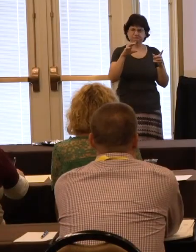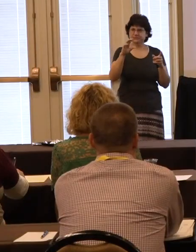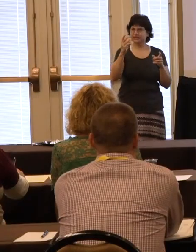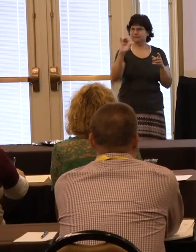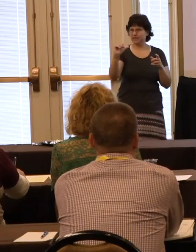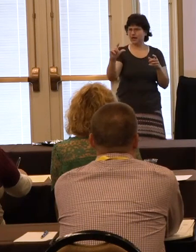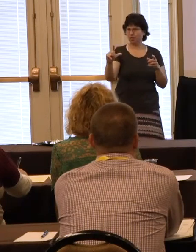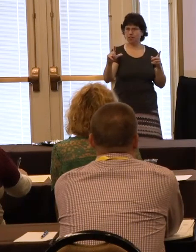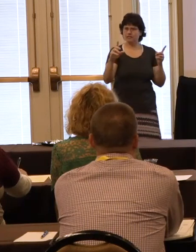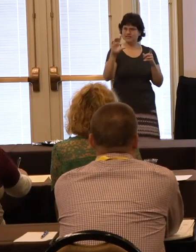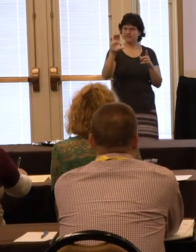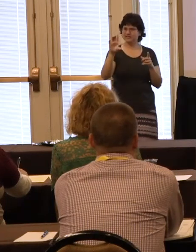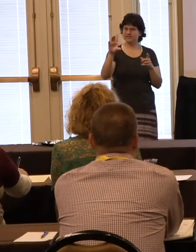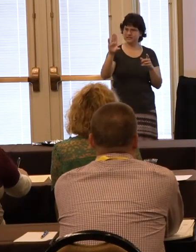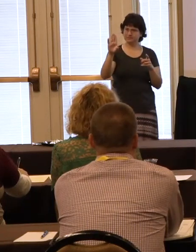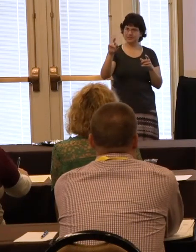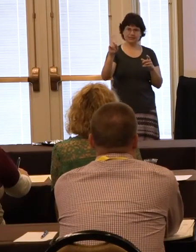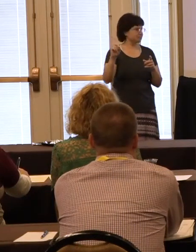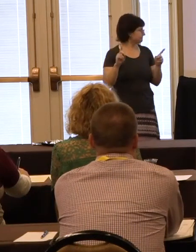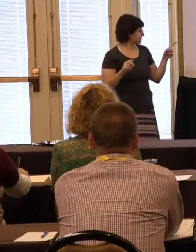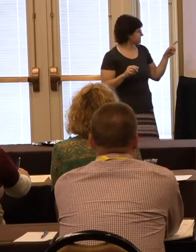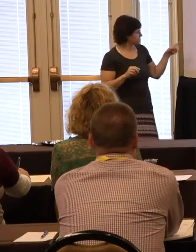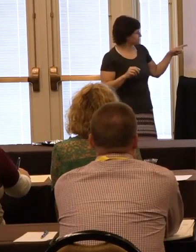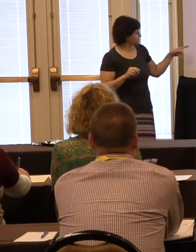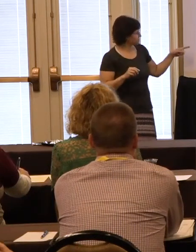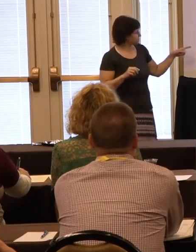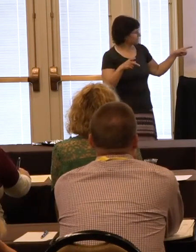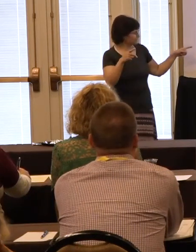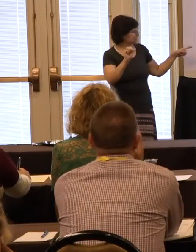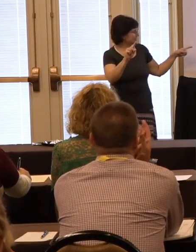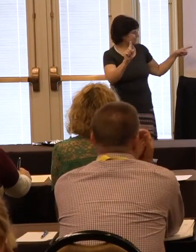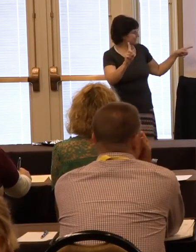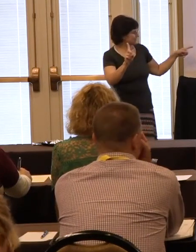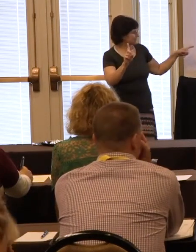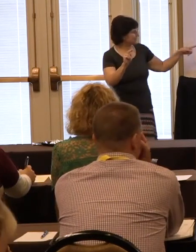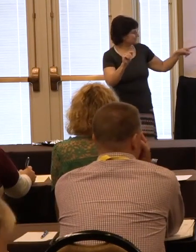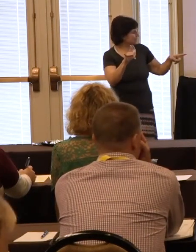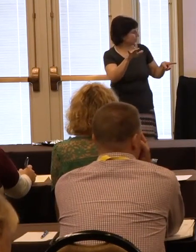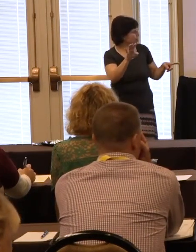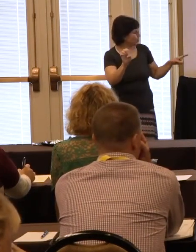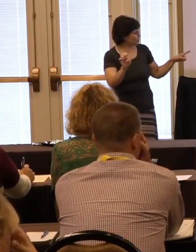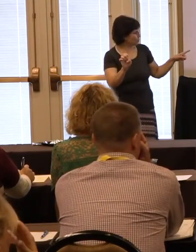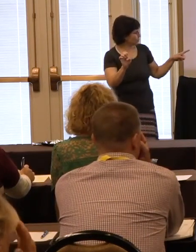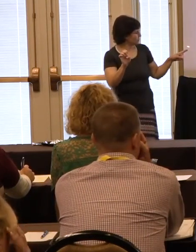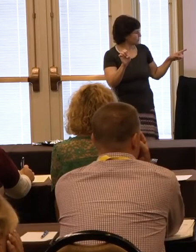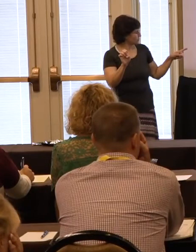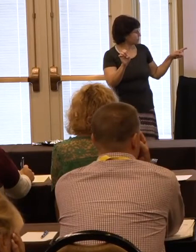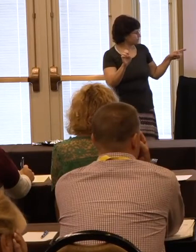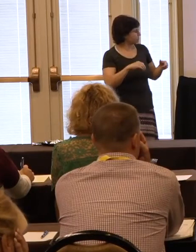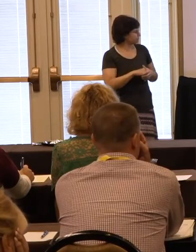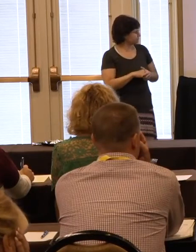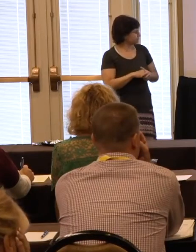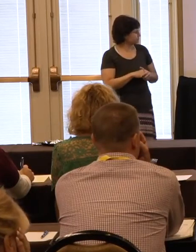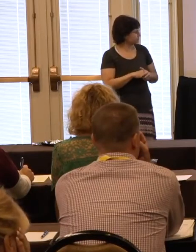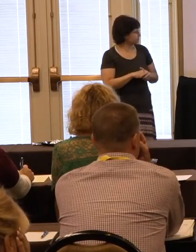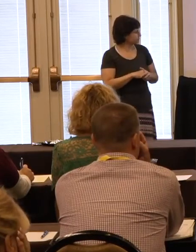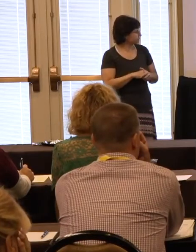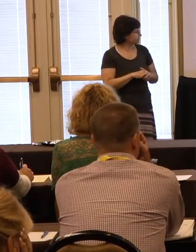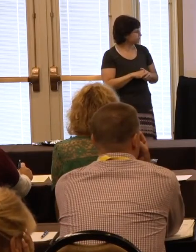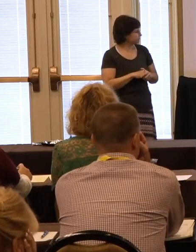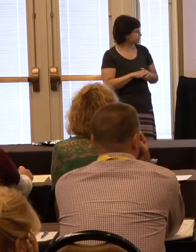cannabidiol, CBD, and PTSD. This is the nabilone study, a single small fair quality